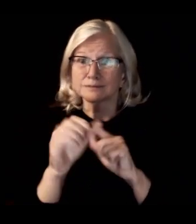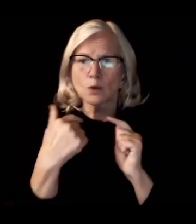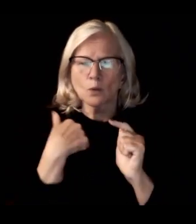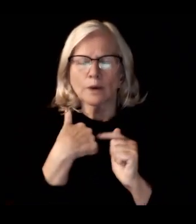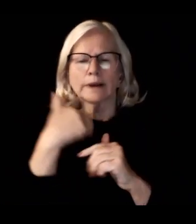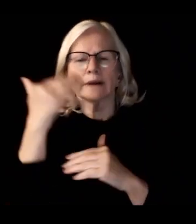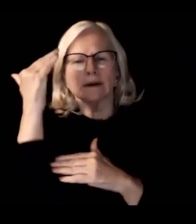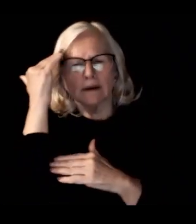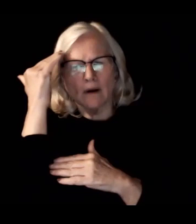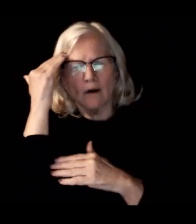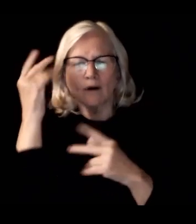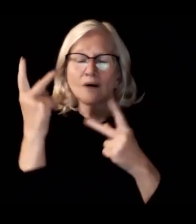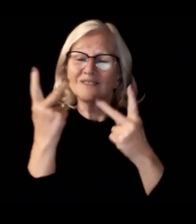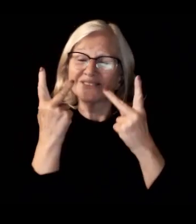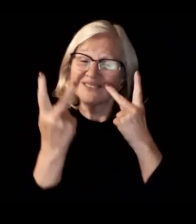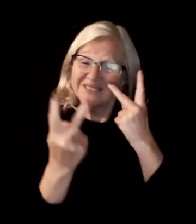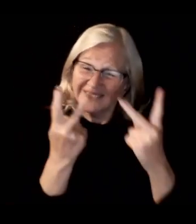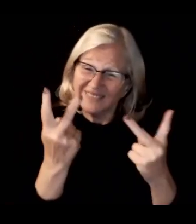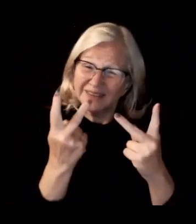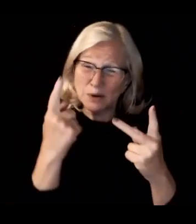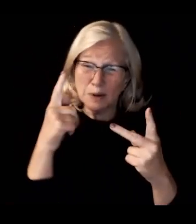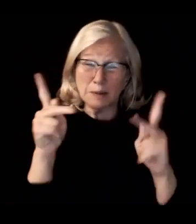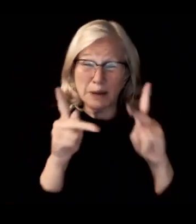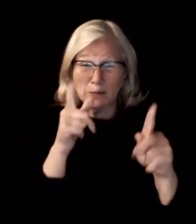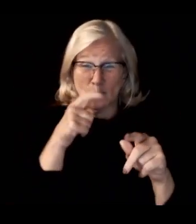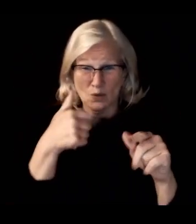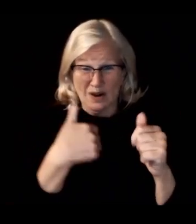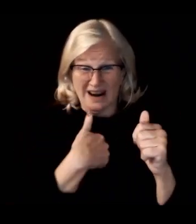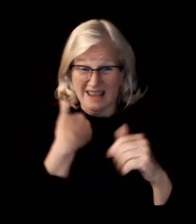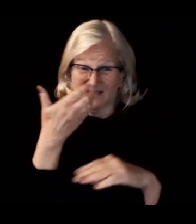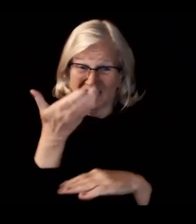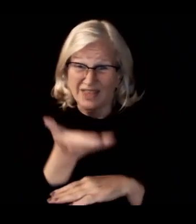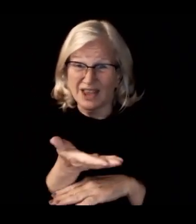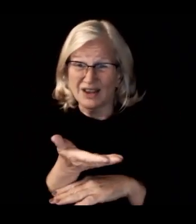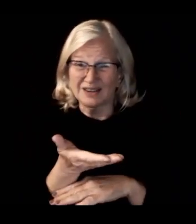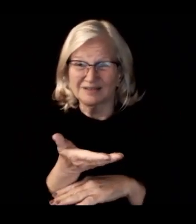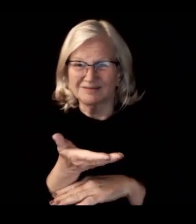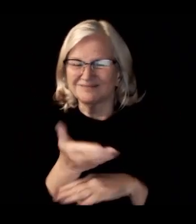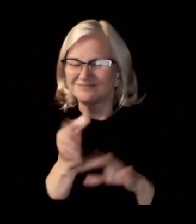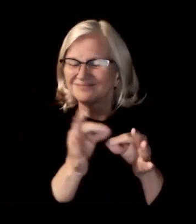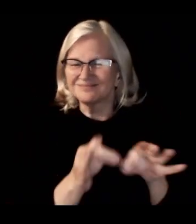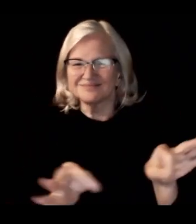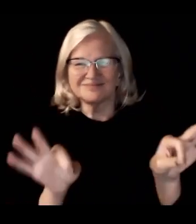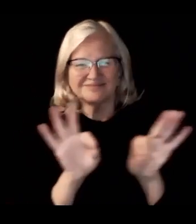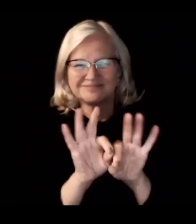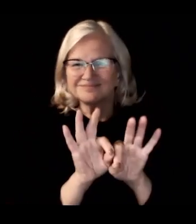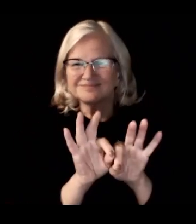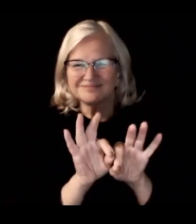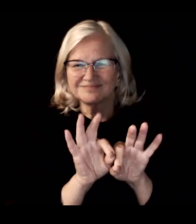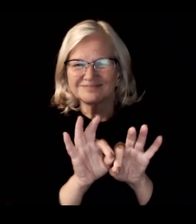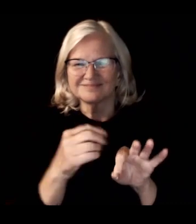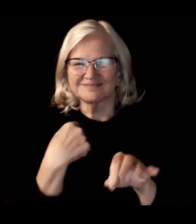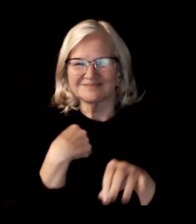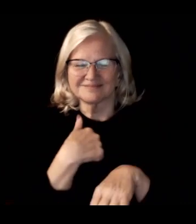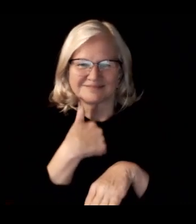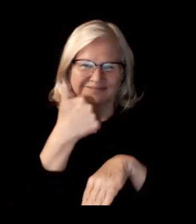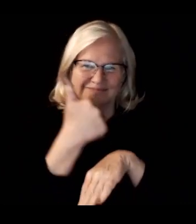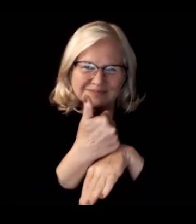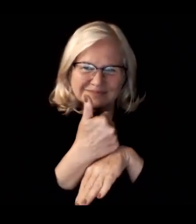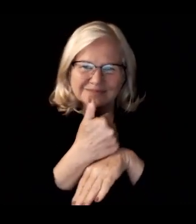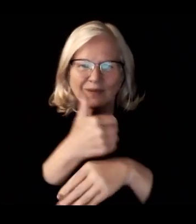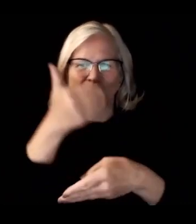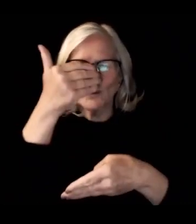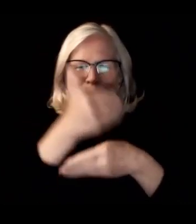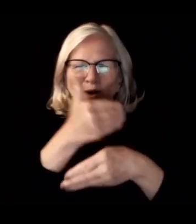very important for well-being. We have put out guidance on window visits, outdoor visitation, essential